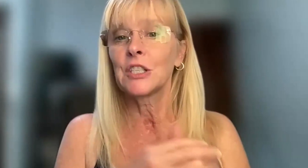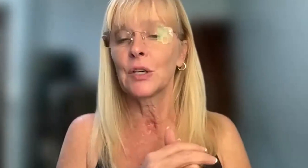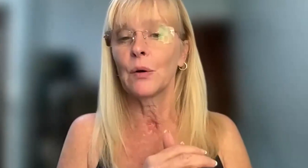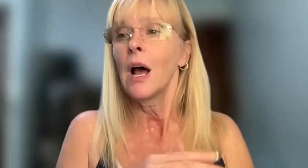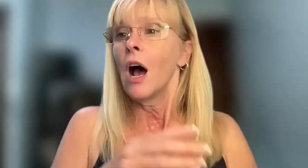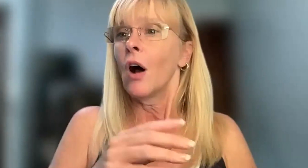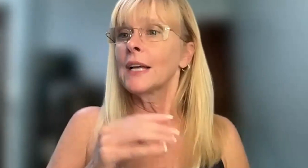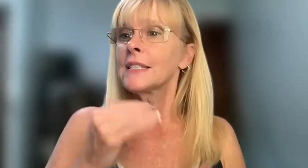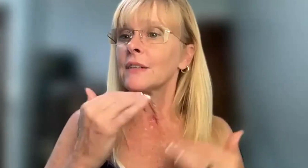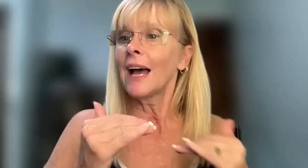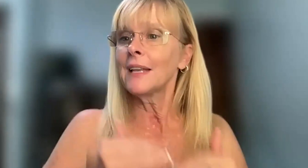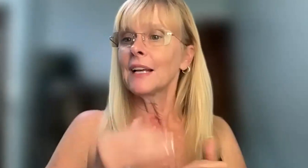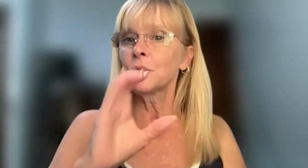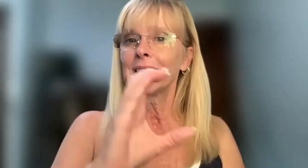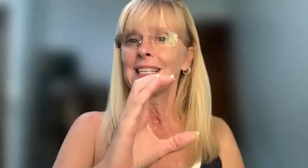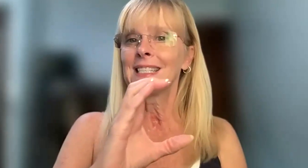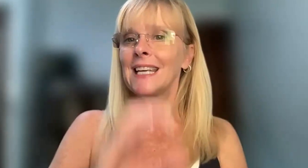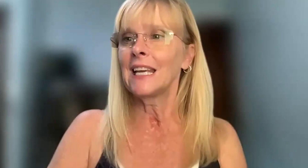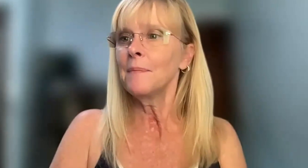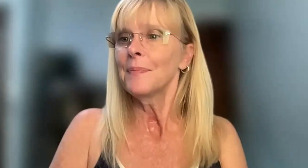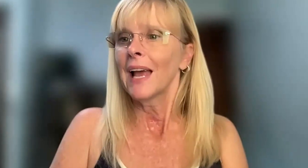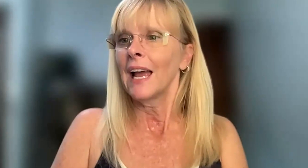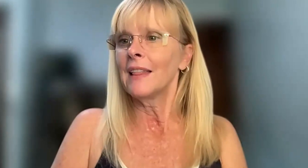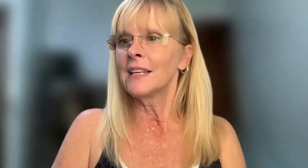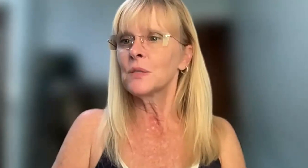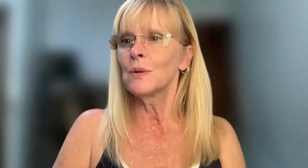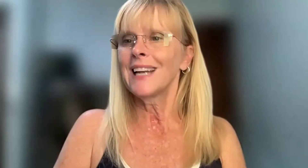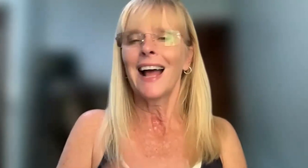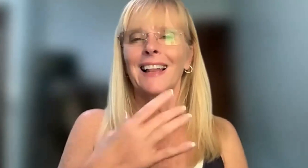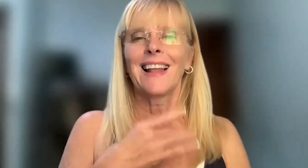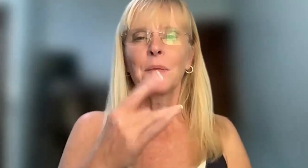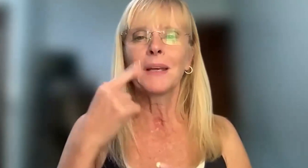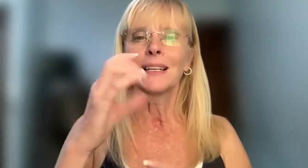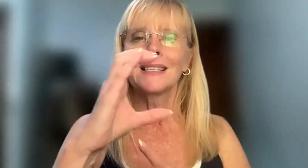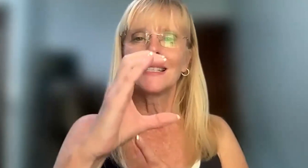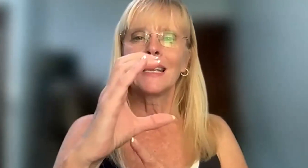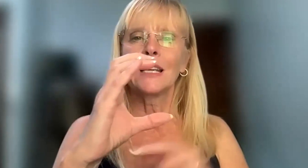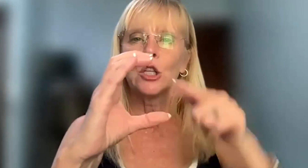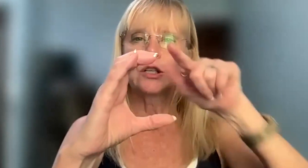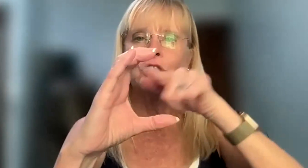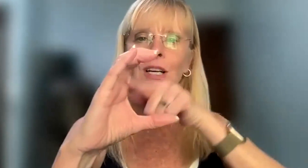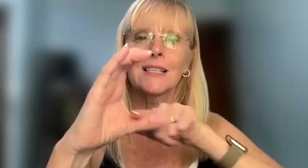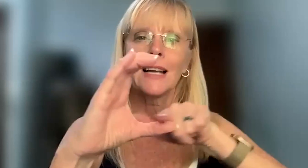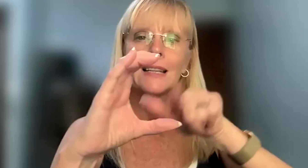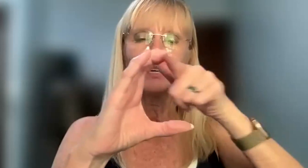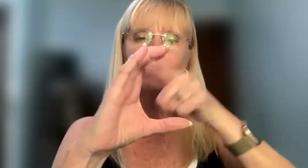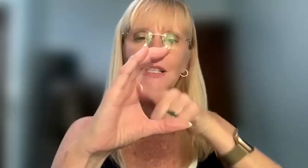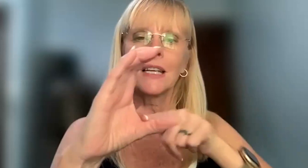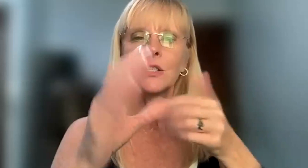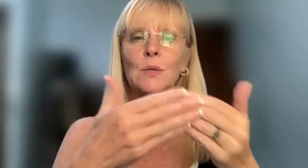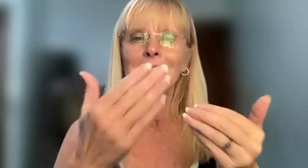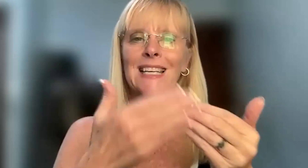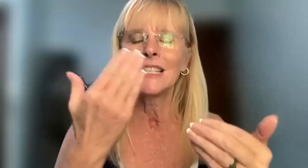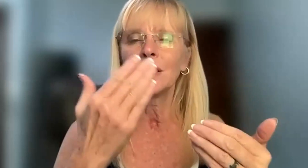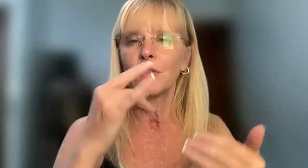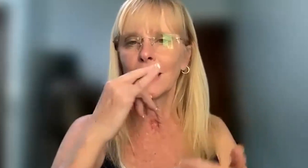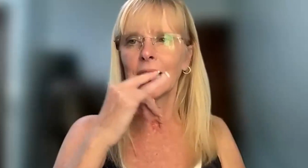too. Okay, so now the next one is C. And this one I like because C looks just like the letter C, so it's easy for the